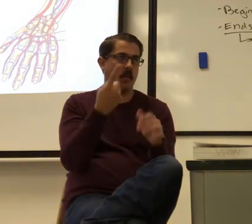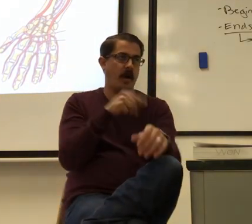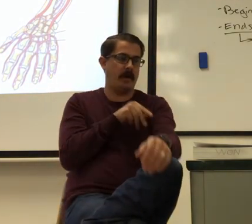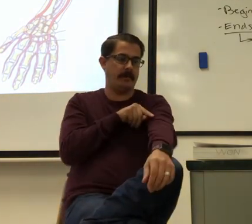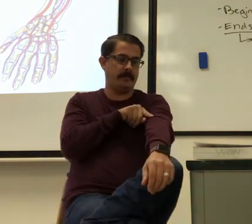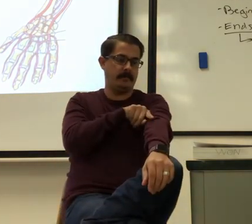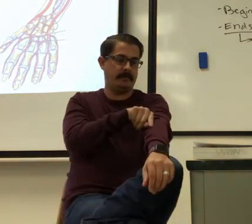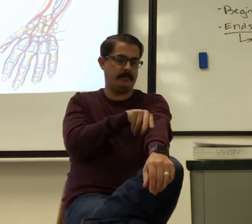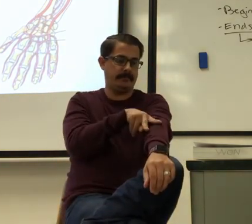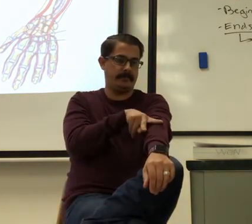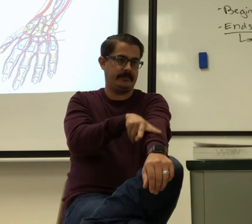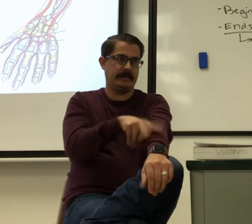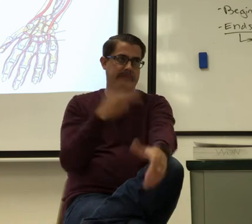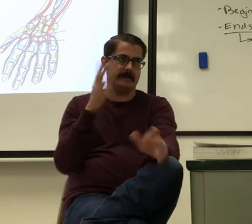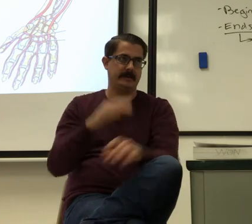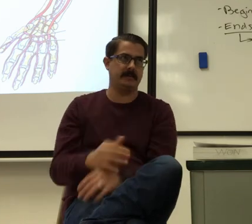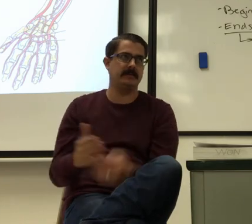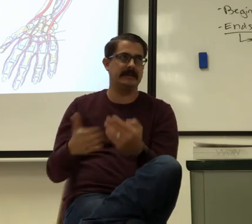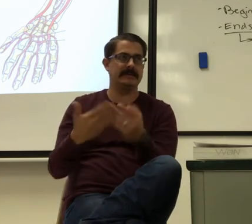point.